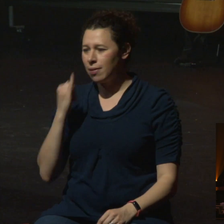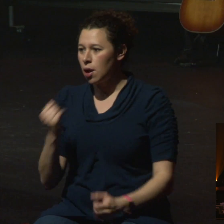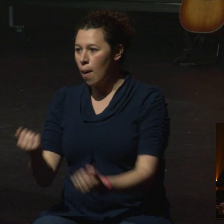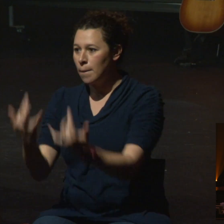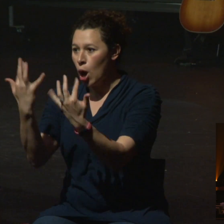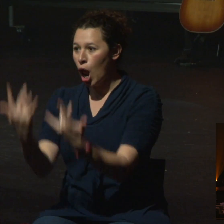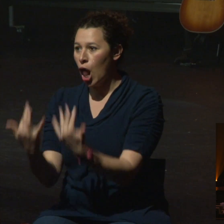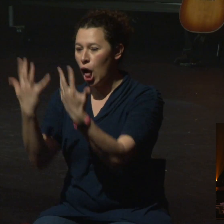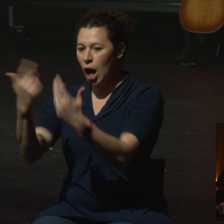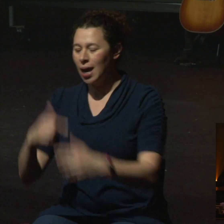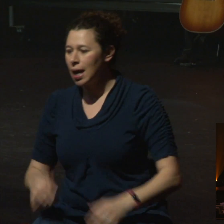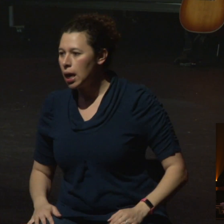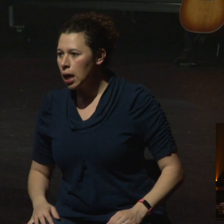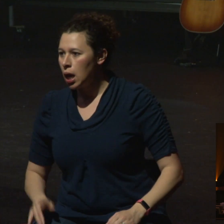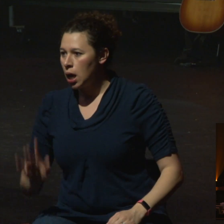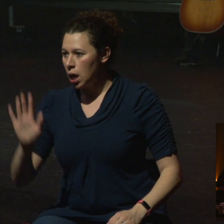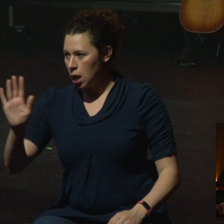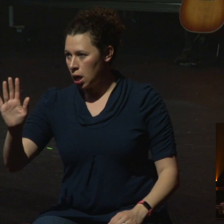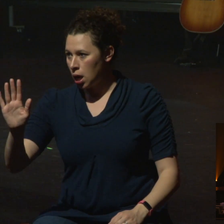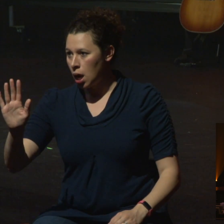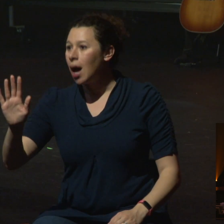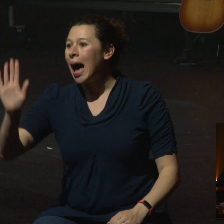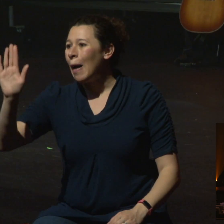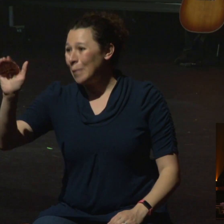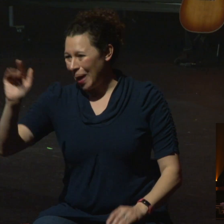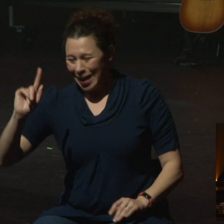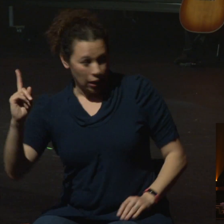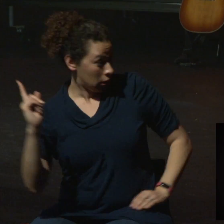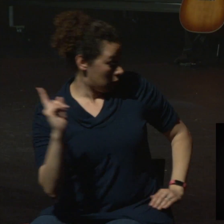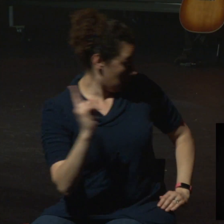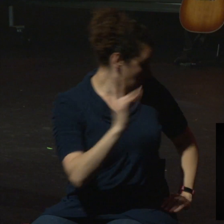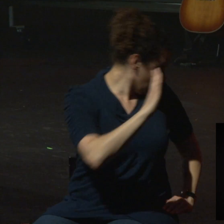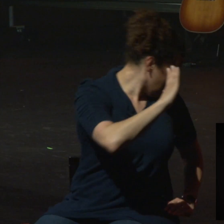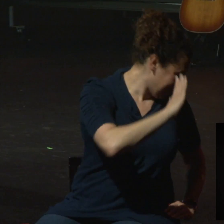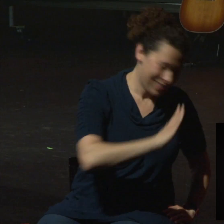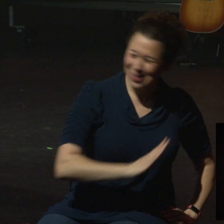bush that's on fire and not being consumed. That's not how I operate.